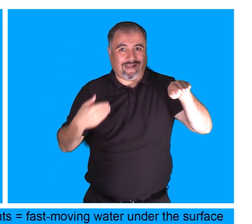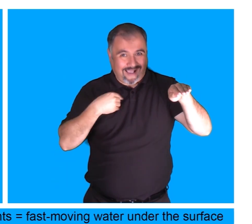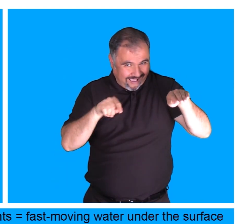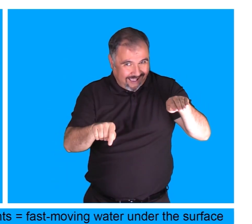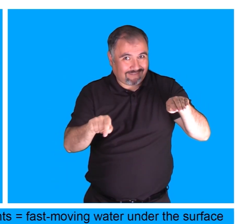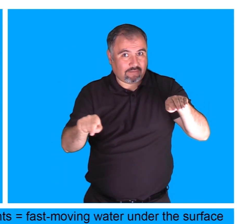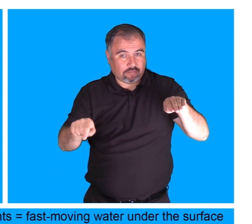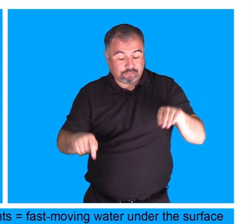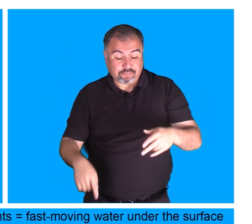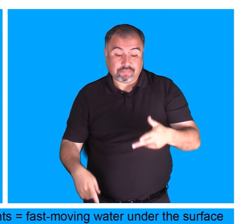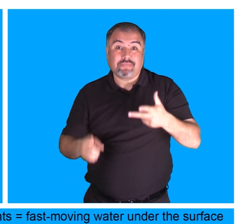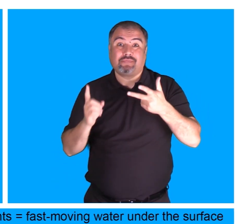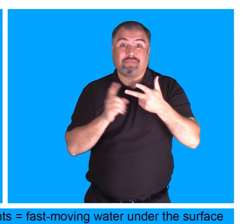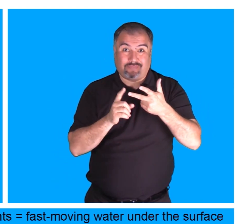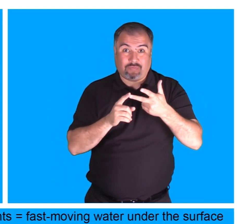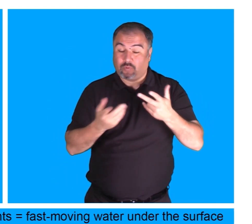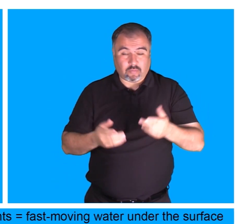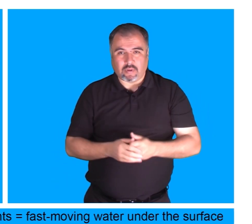spot.